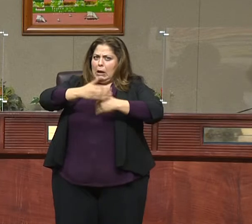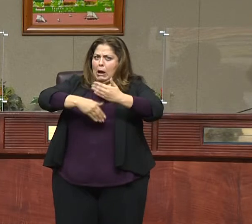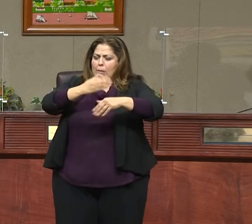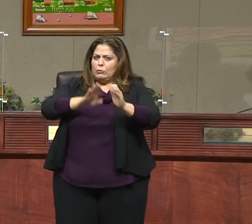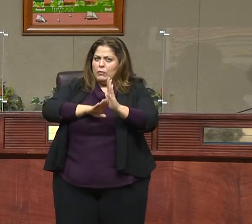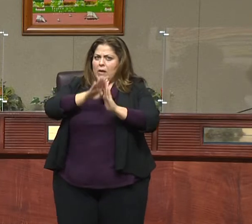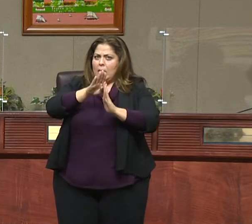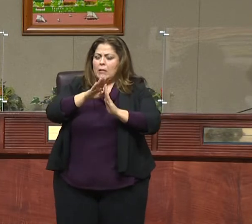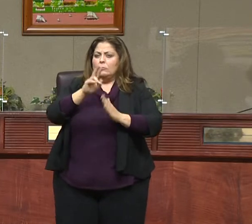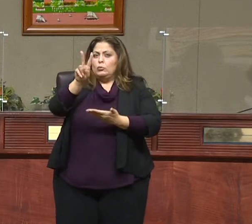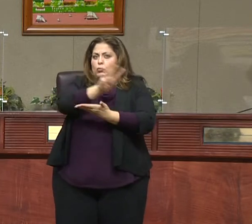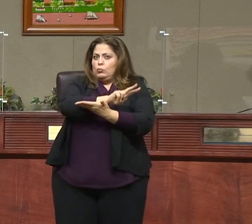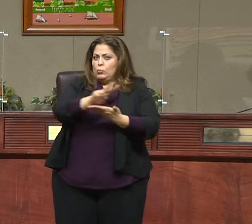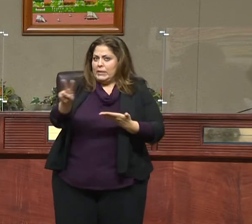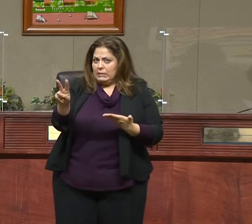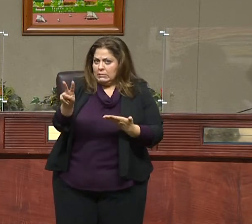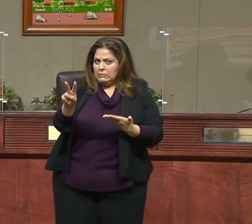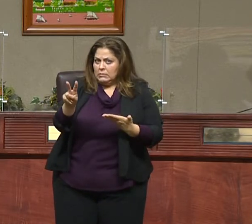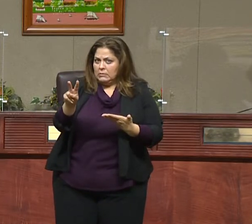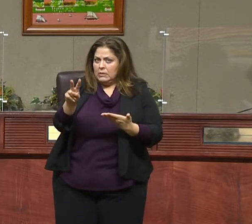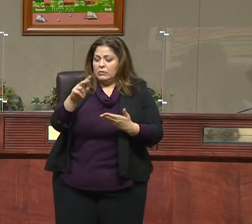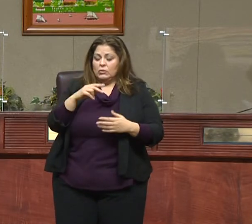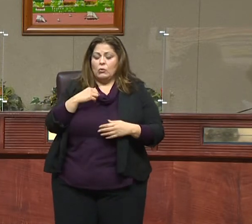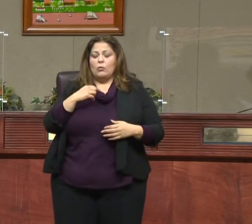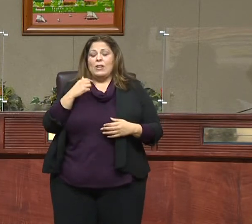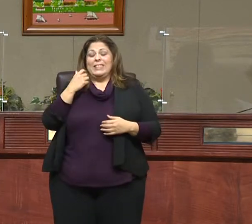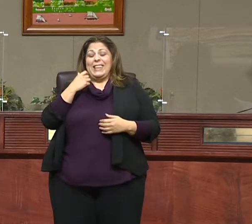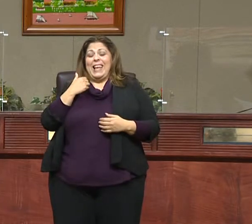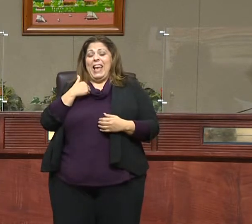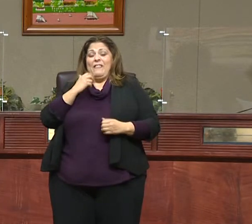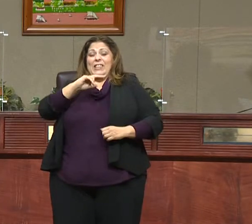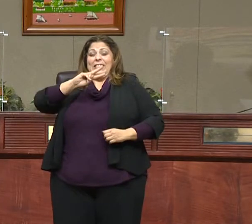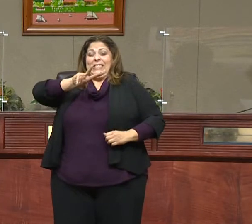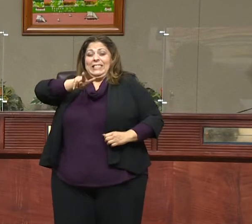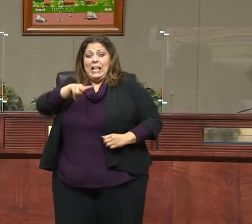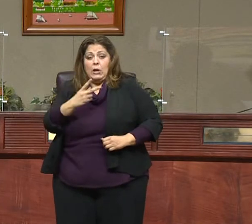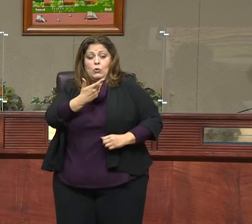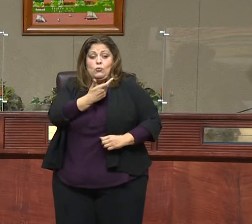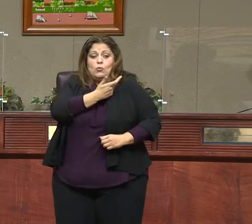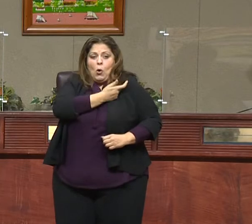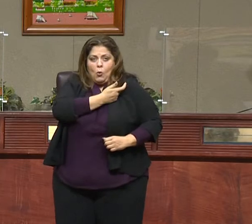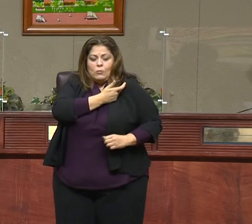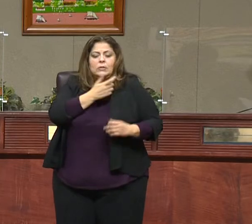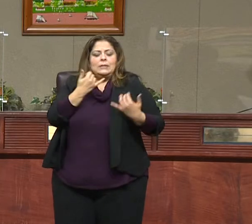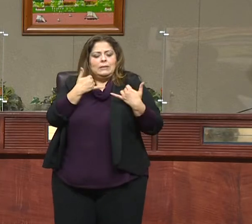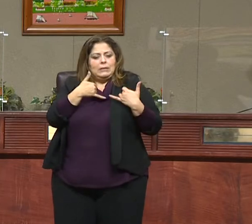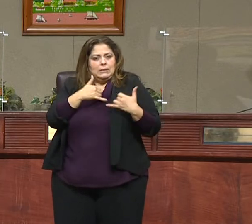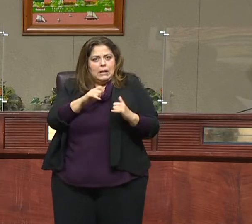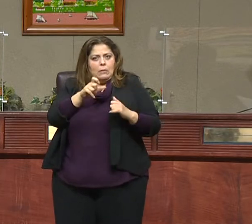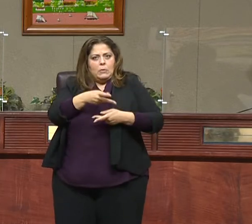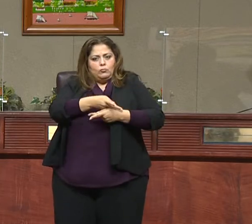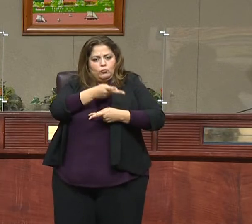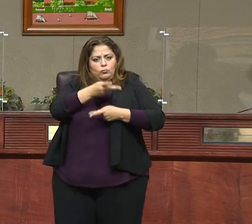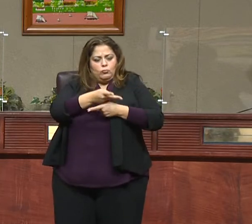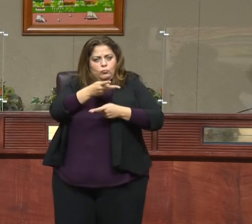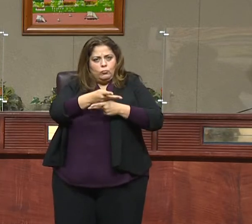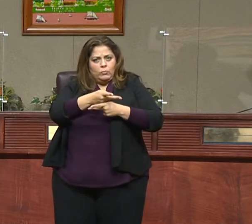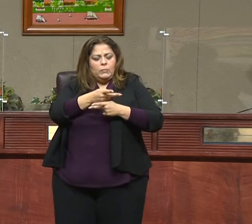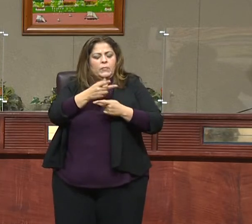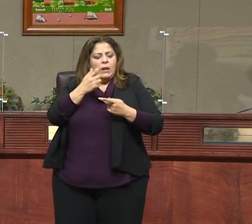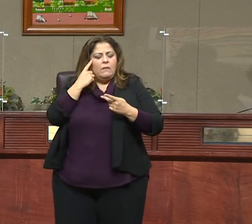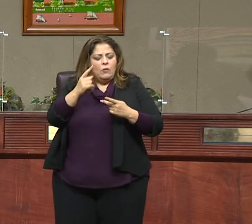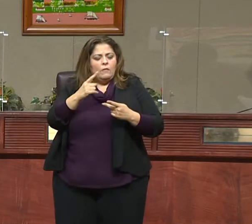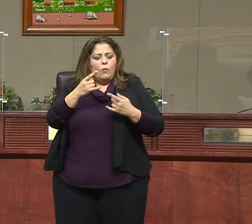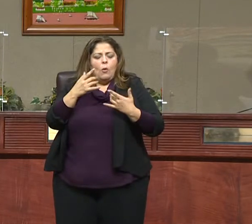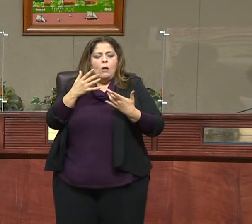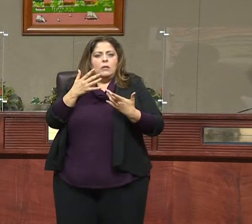to 2 weeks after your last dose. And so we'd like to remind you to continue to practice the good pandemic precautions, such as